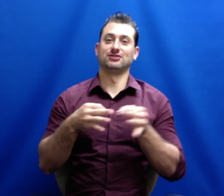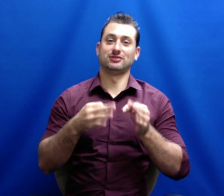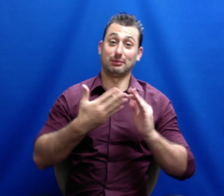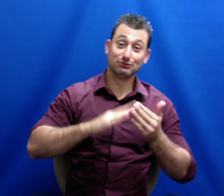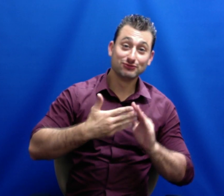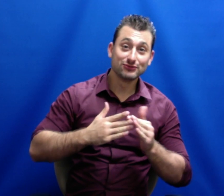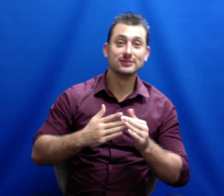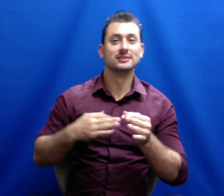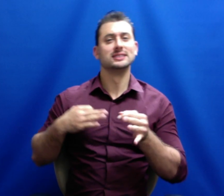community and culture.